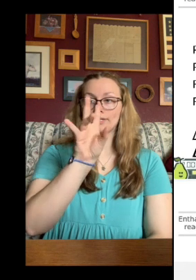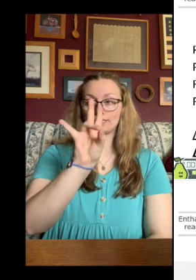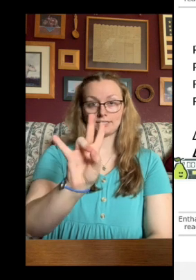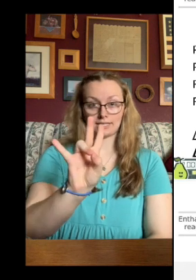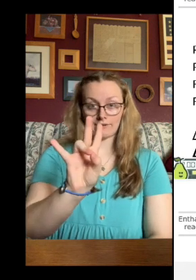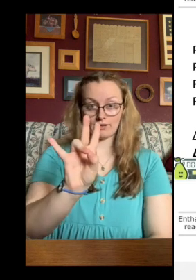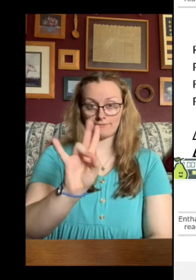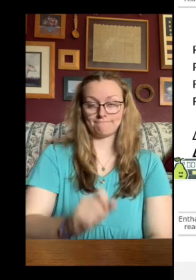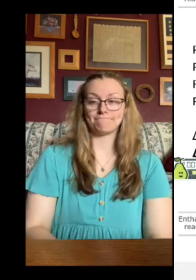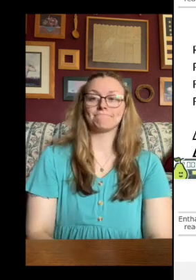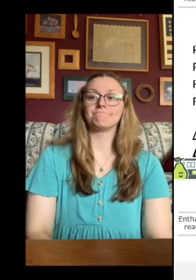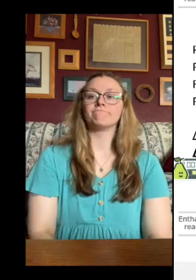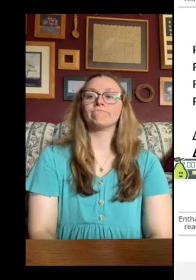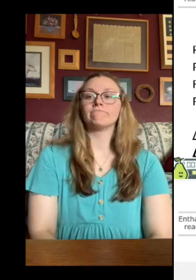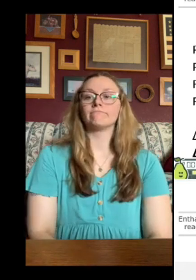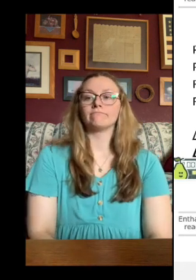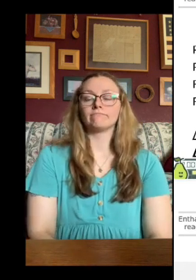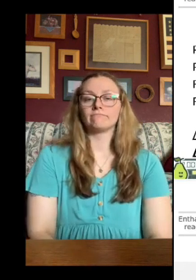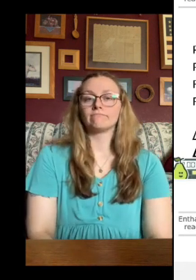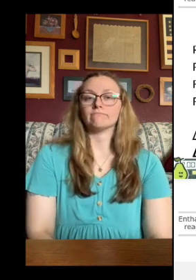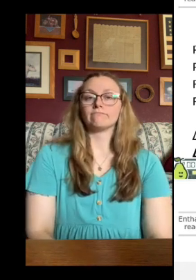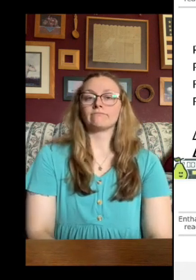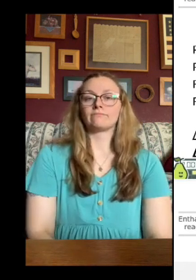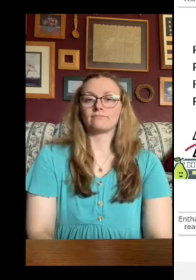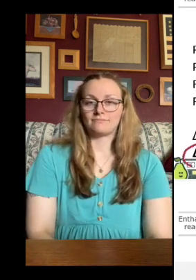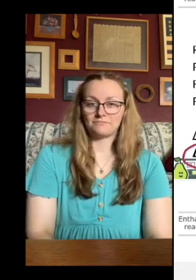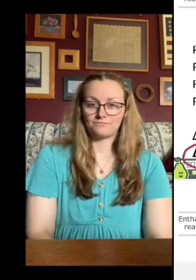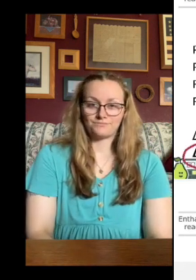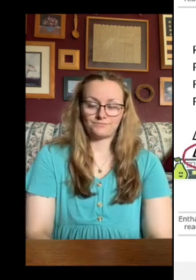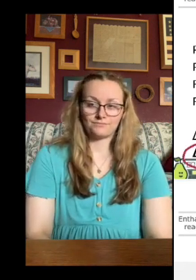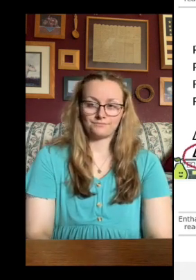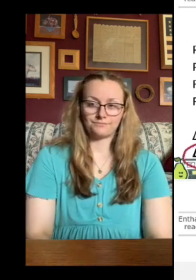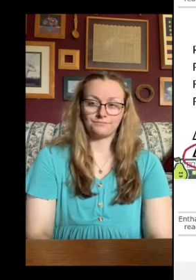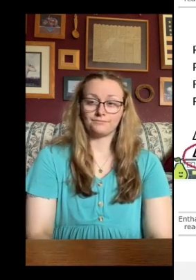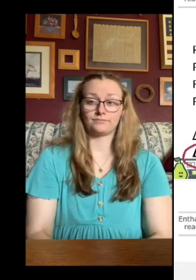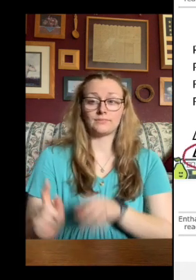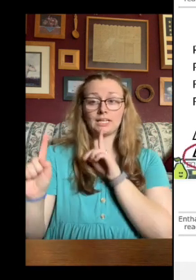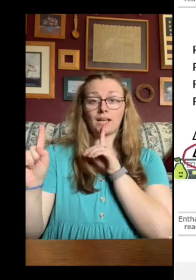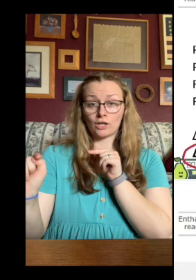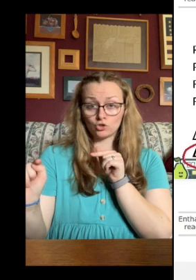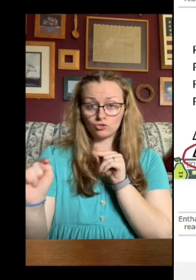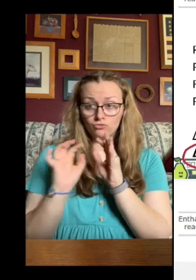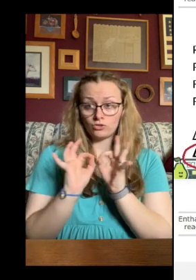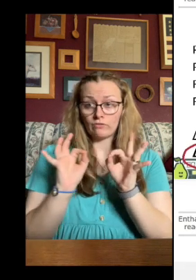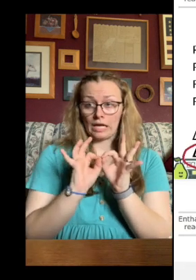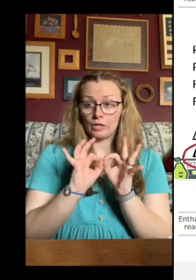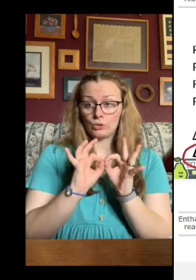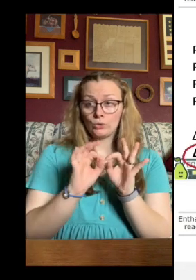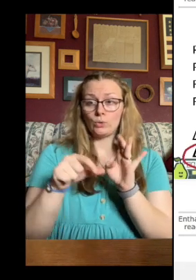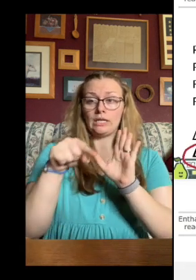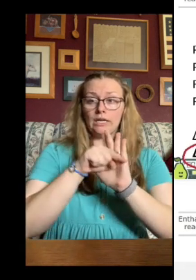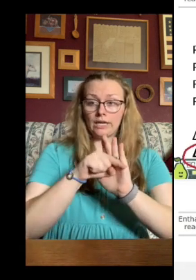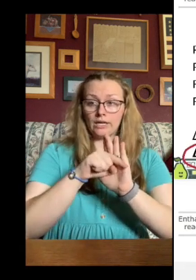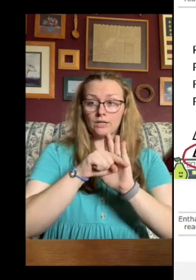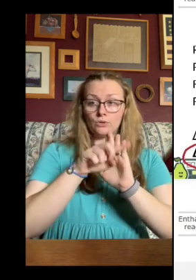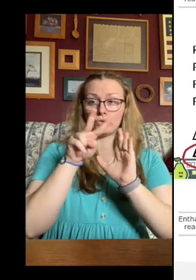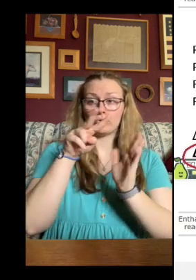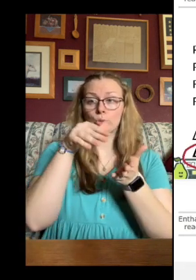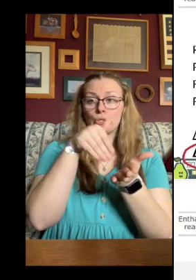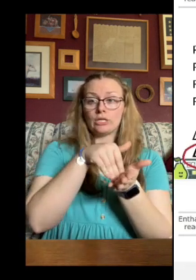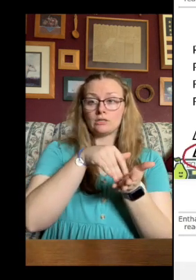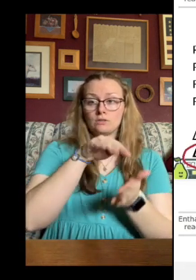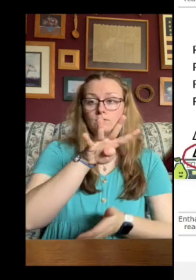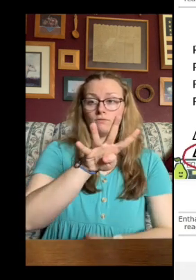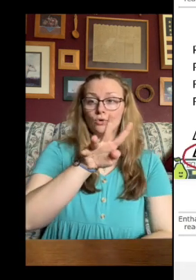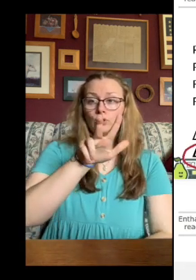104.7. Sorry, gives us a value of negative 2,043.1.